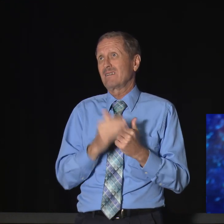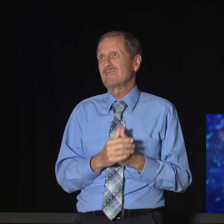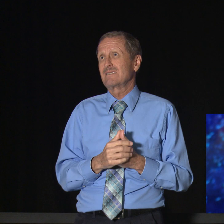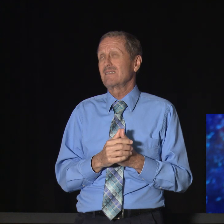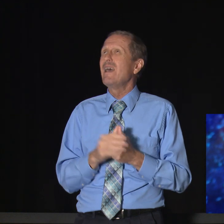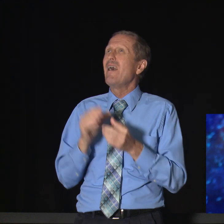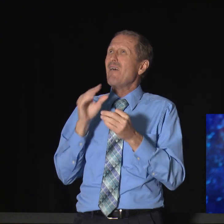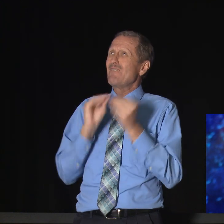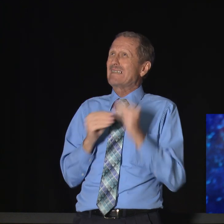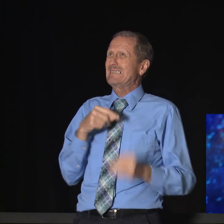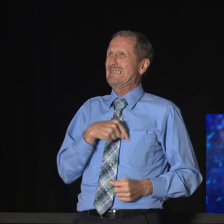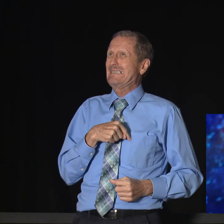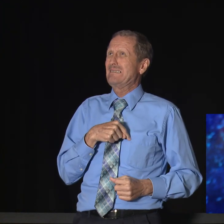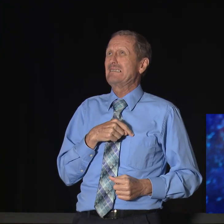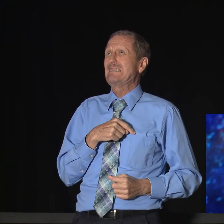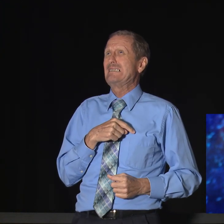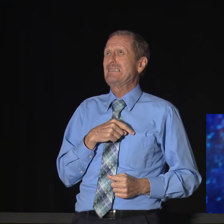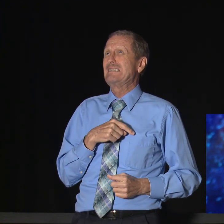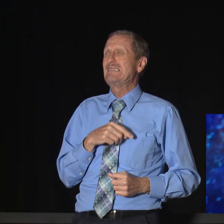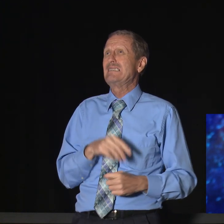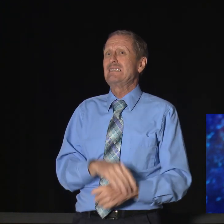Fix my heart, Lord.